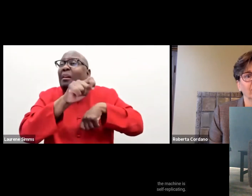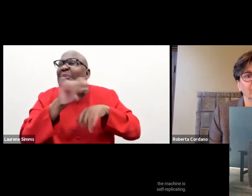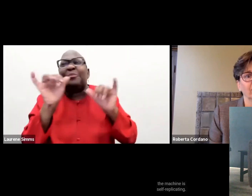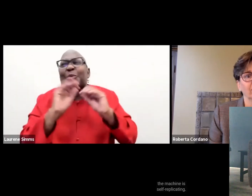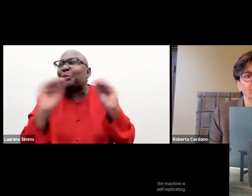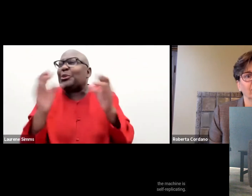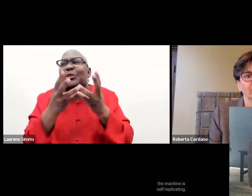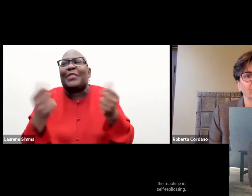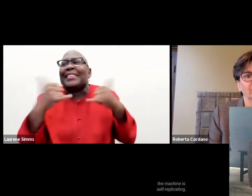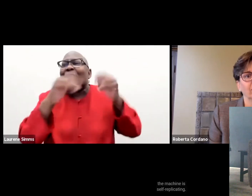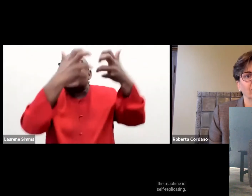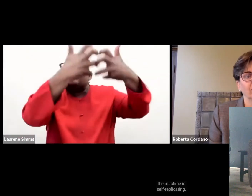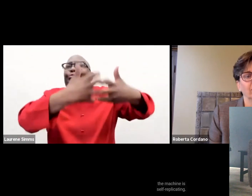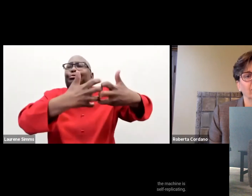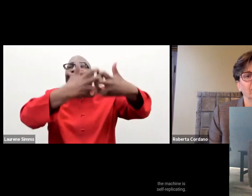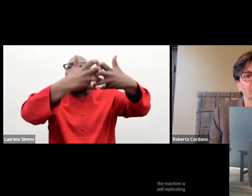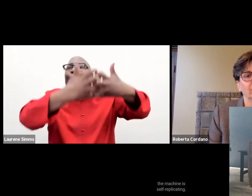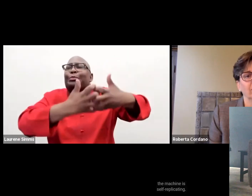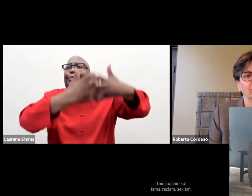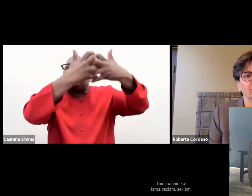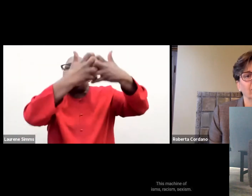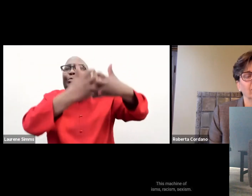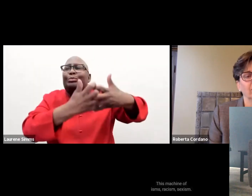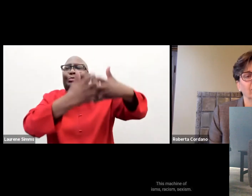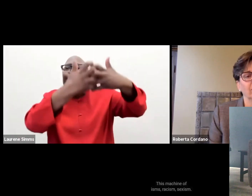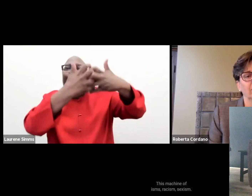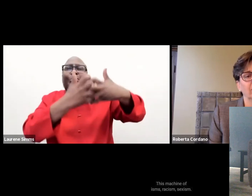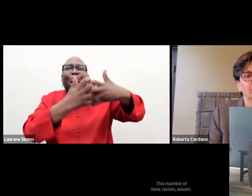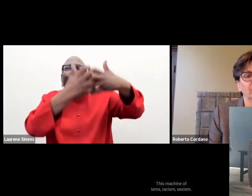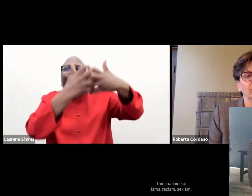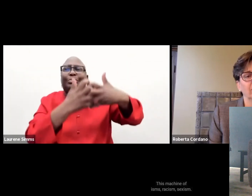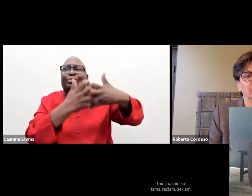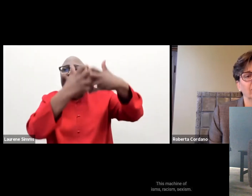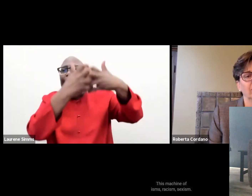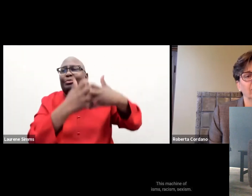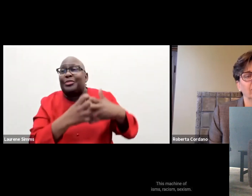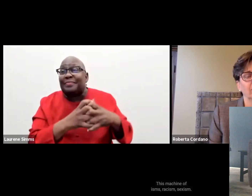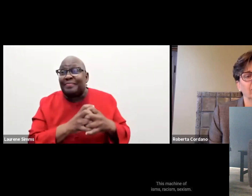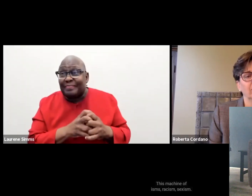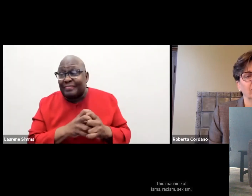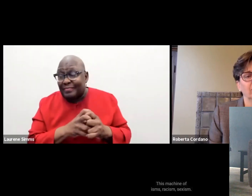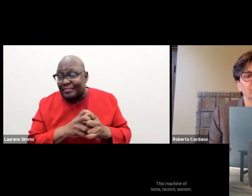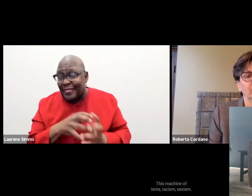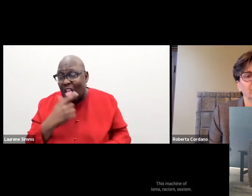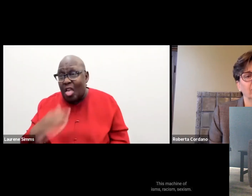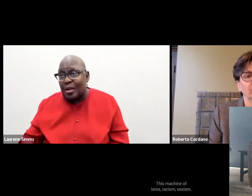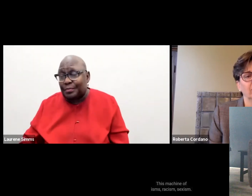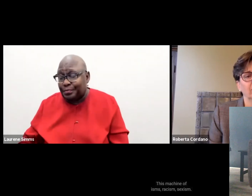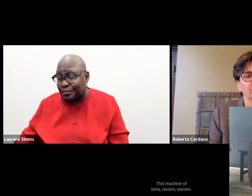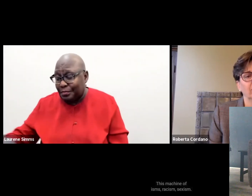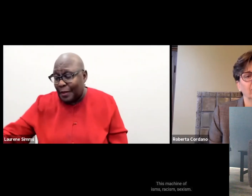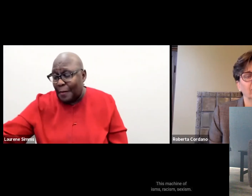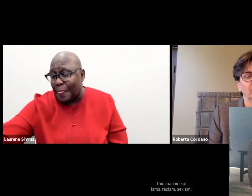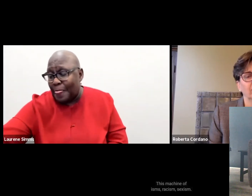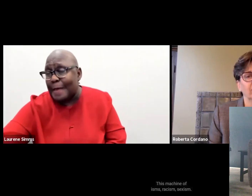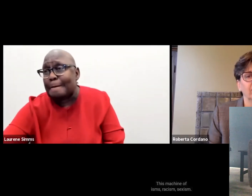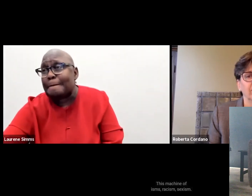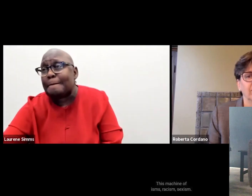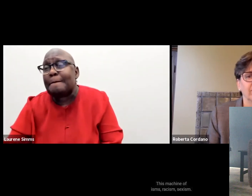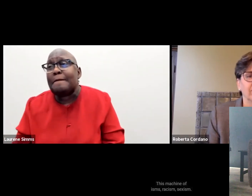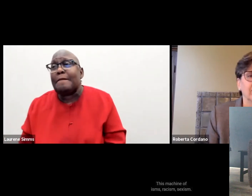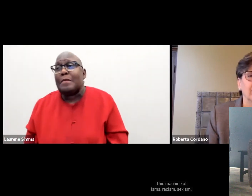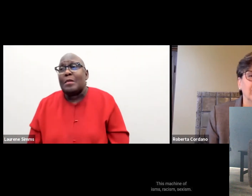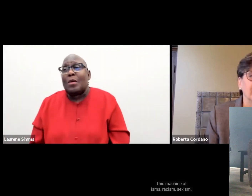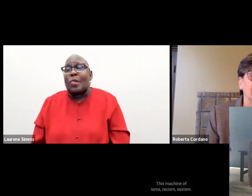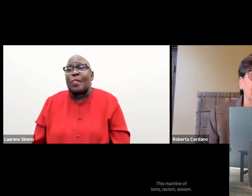So just like the analogy of a dandelion, the machine is self-replicating. This machine of isms, racism,